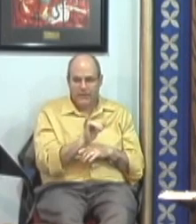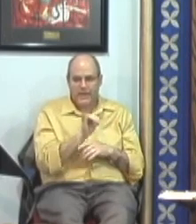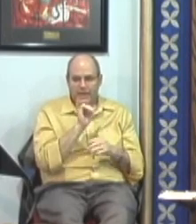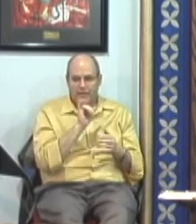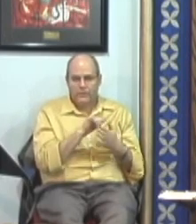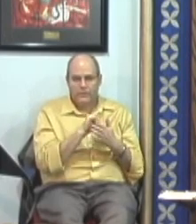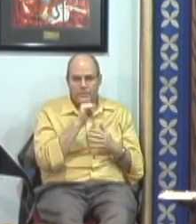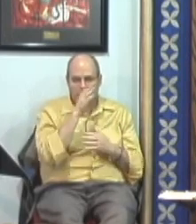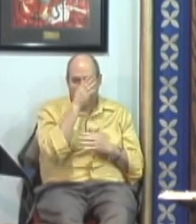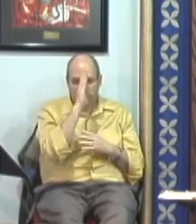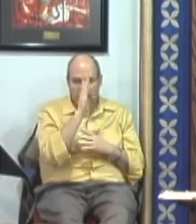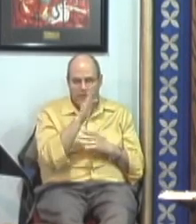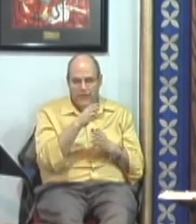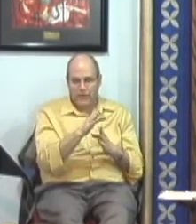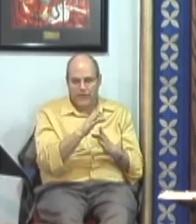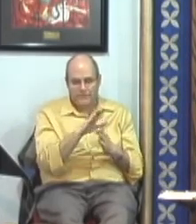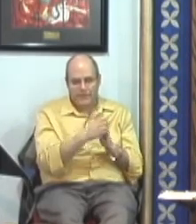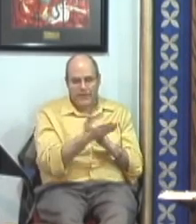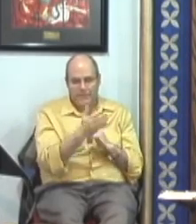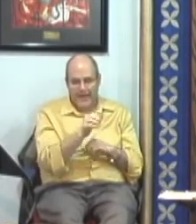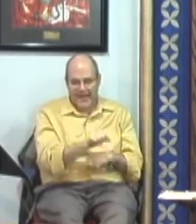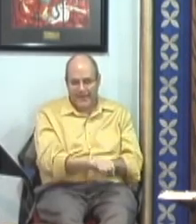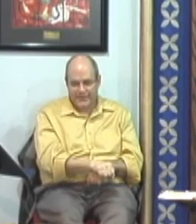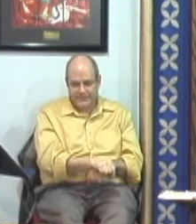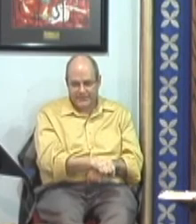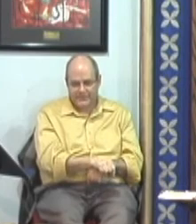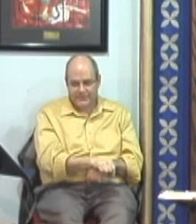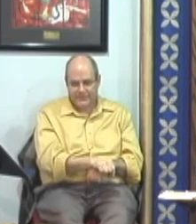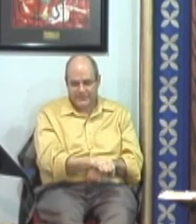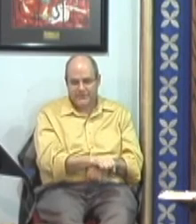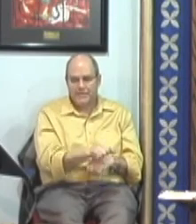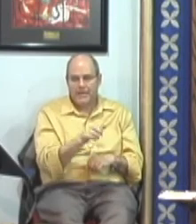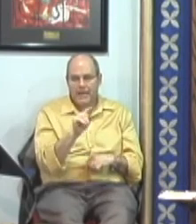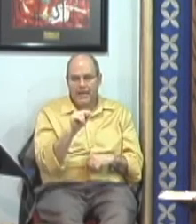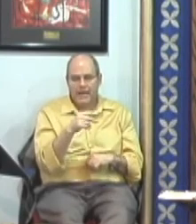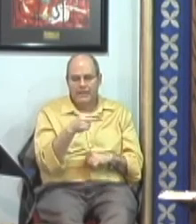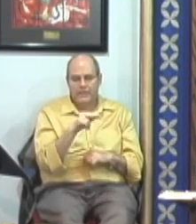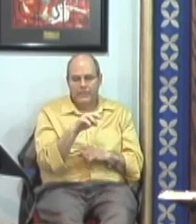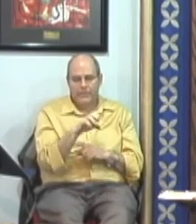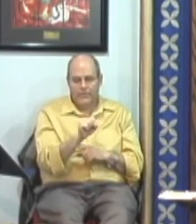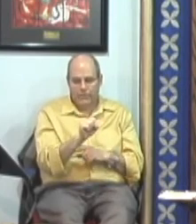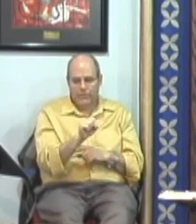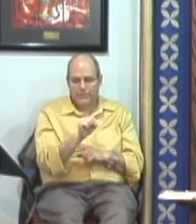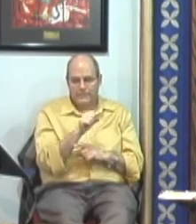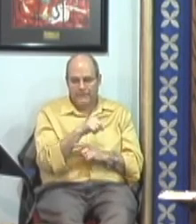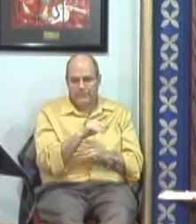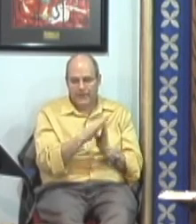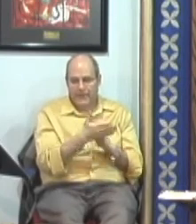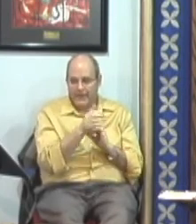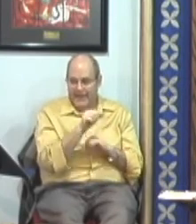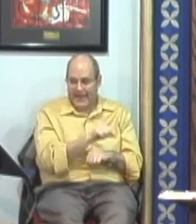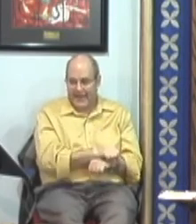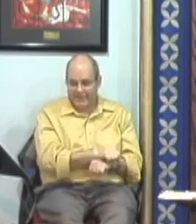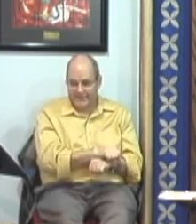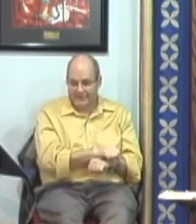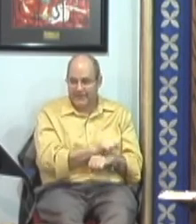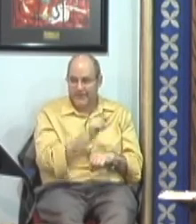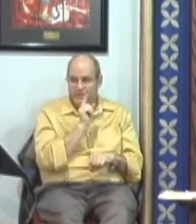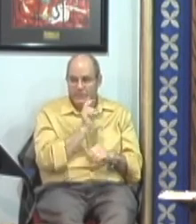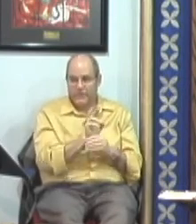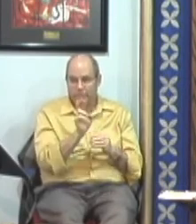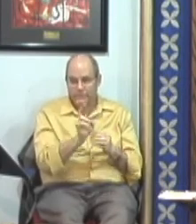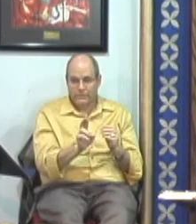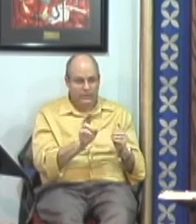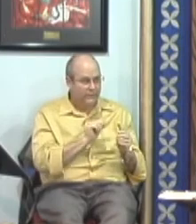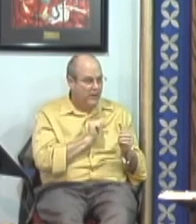those ungodly ways of thinking, they become habits to us. And the thorns are the result of them becoming habits, and really they're the result of